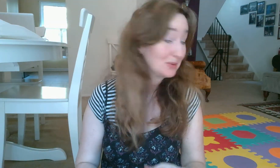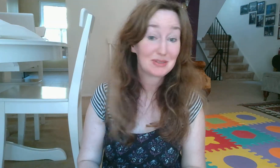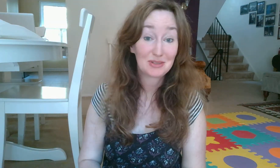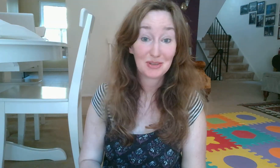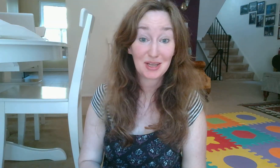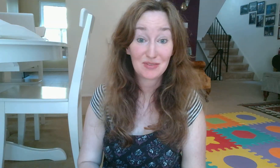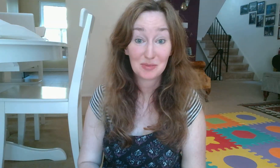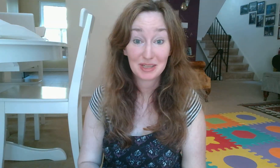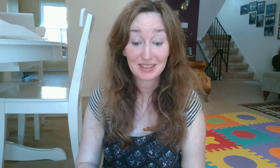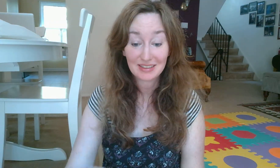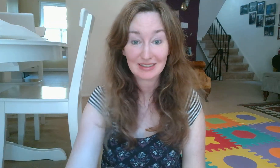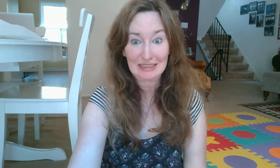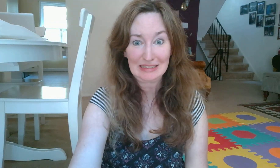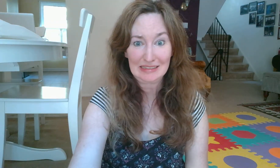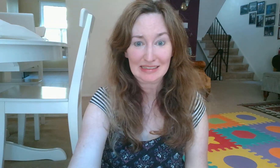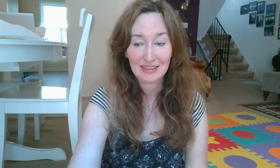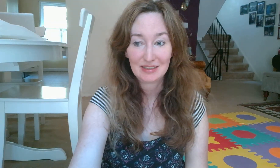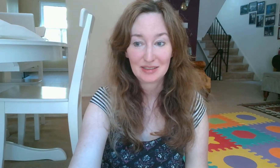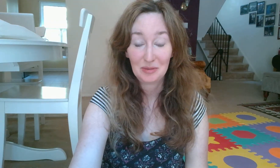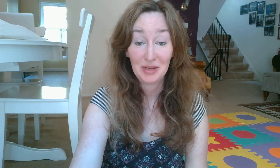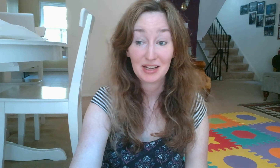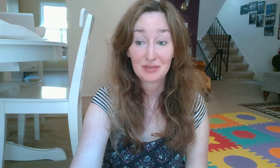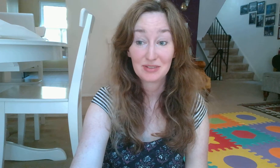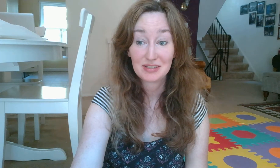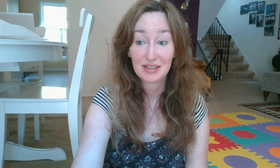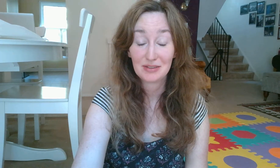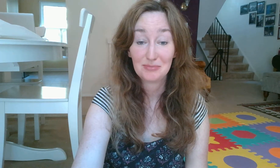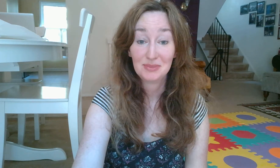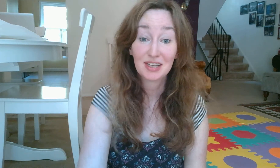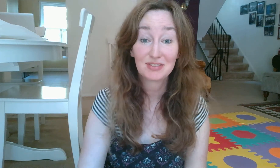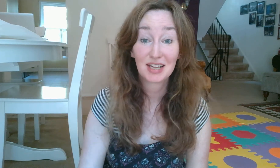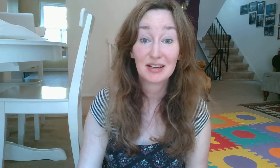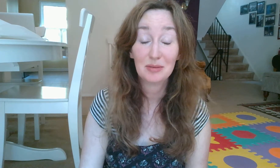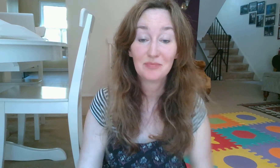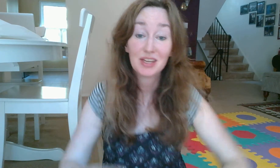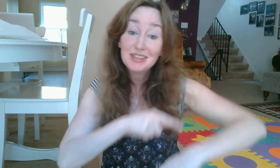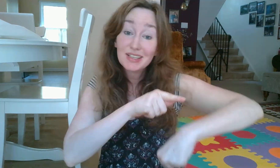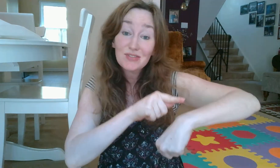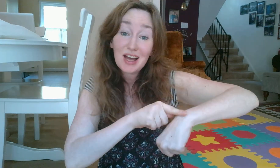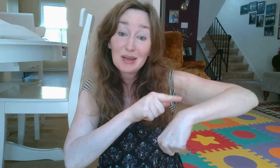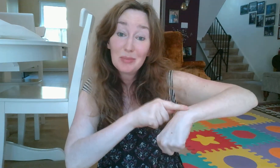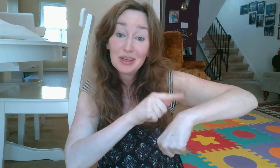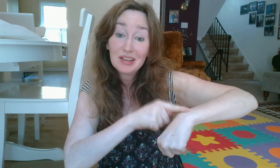once you know the alphabet. Man, I finished that in the nick of time. In the nick of time.